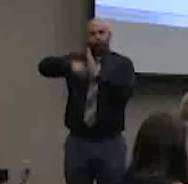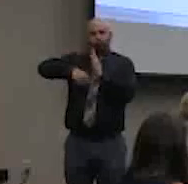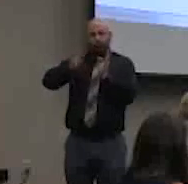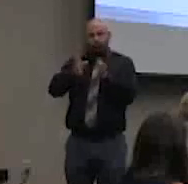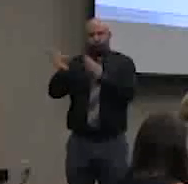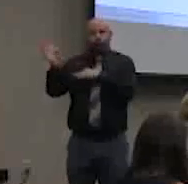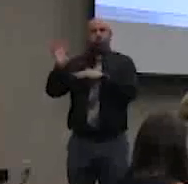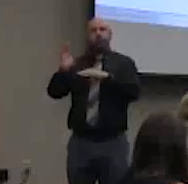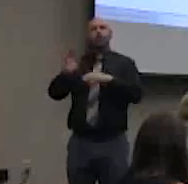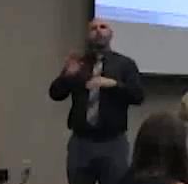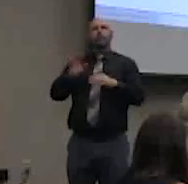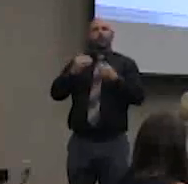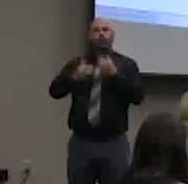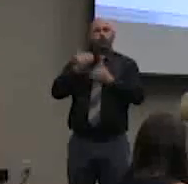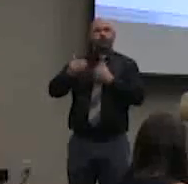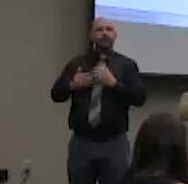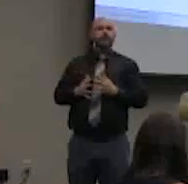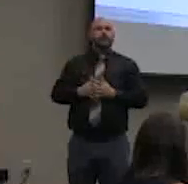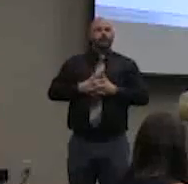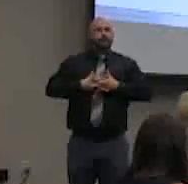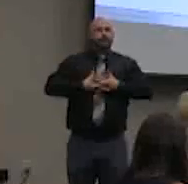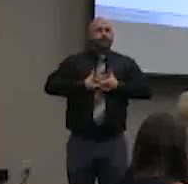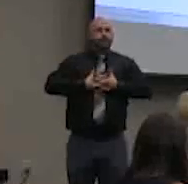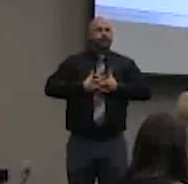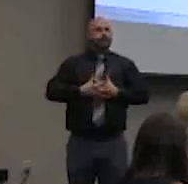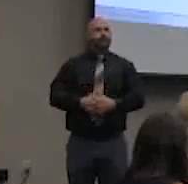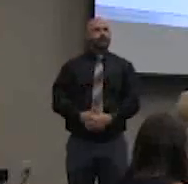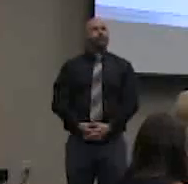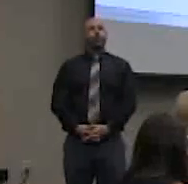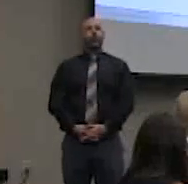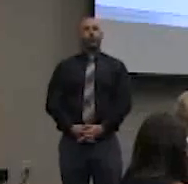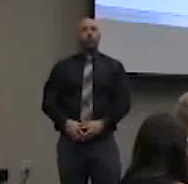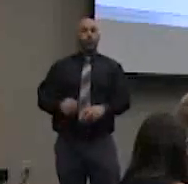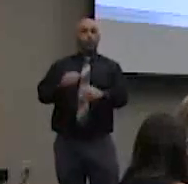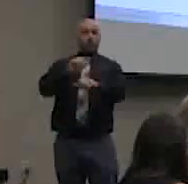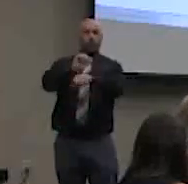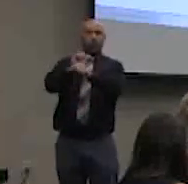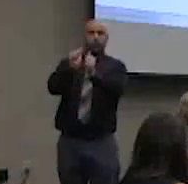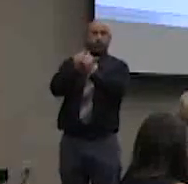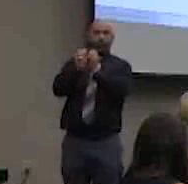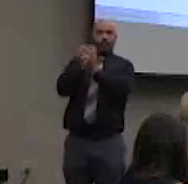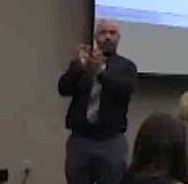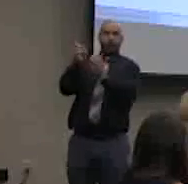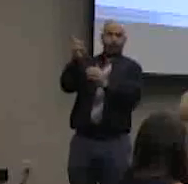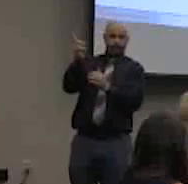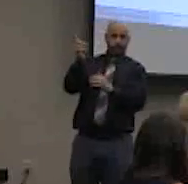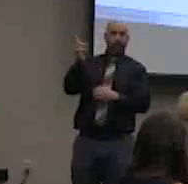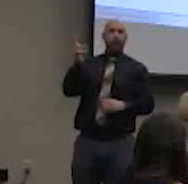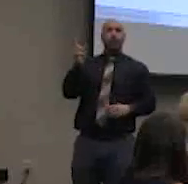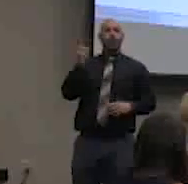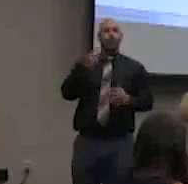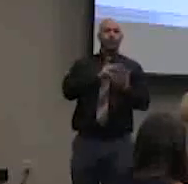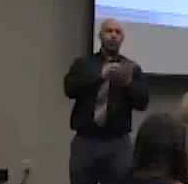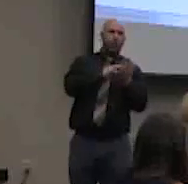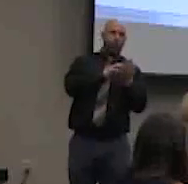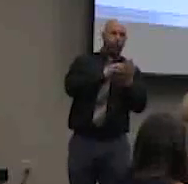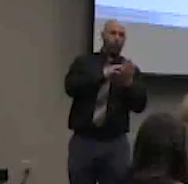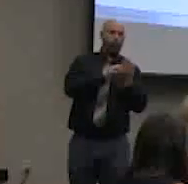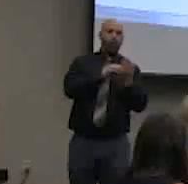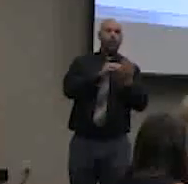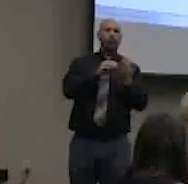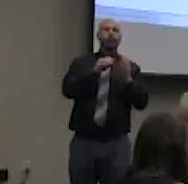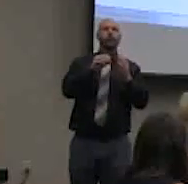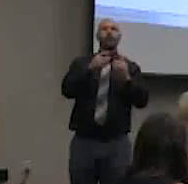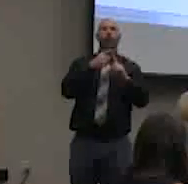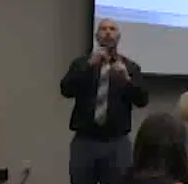worked together a lot, and one of the things that I've learned from colleagues in other areas, including our colleagues in New Orleans,